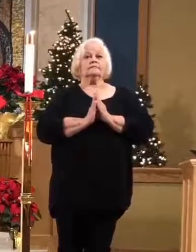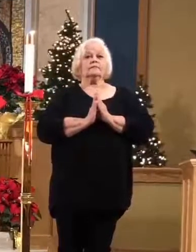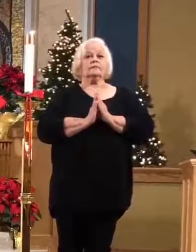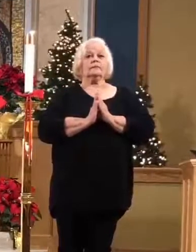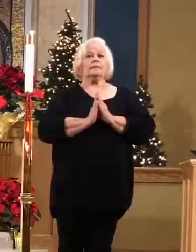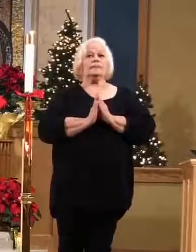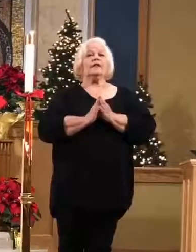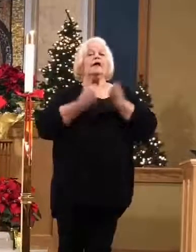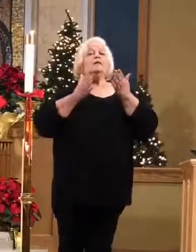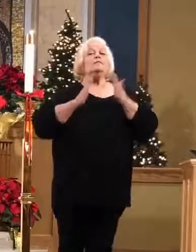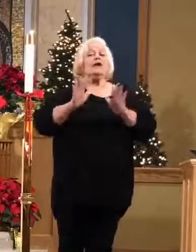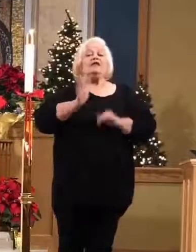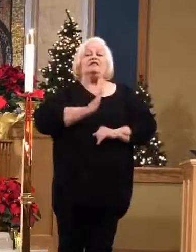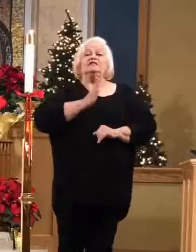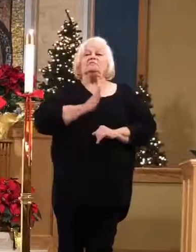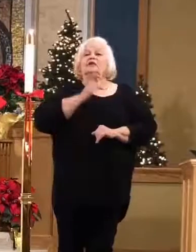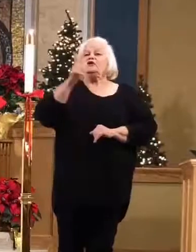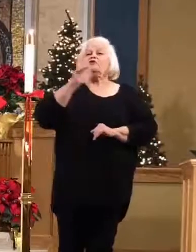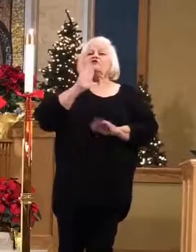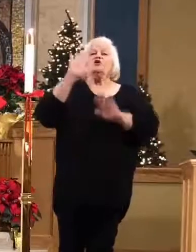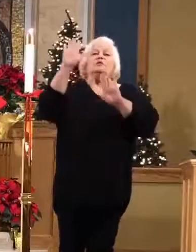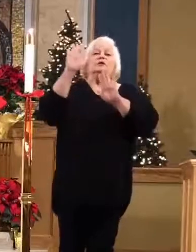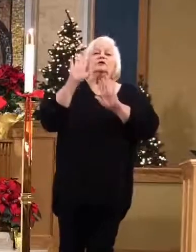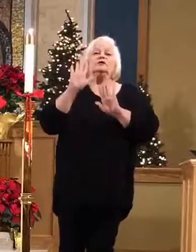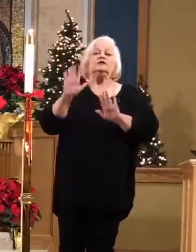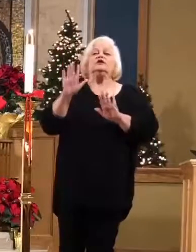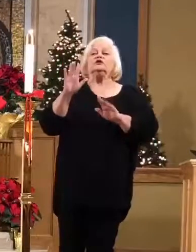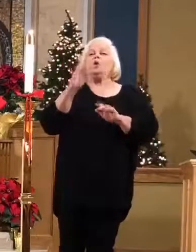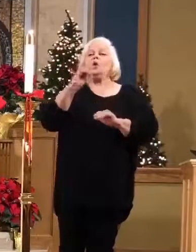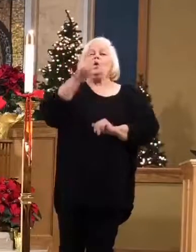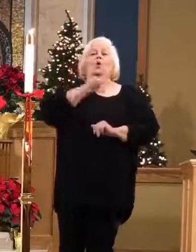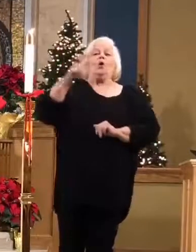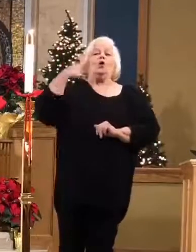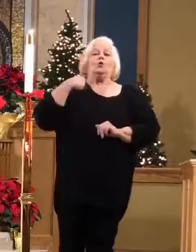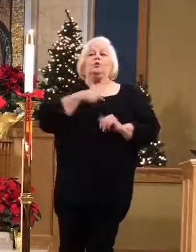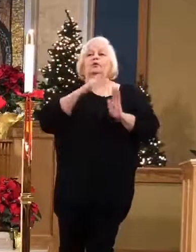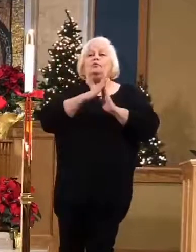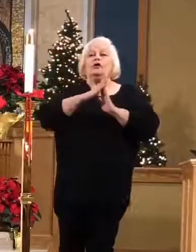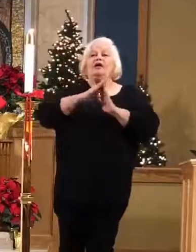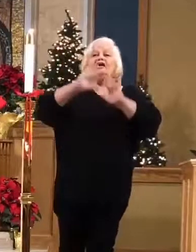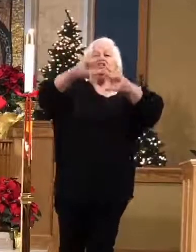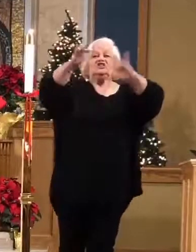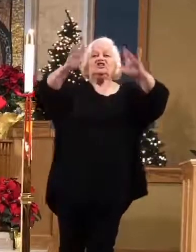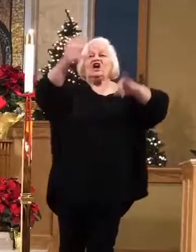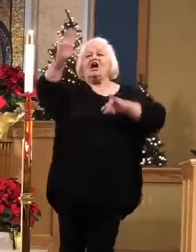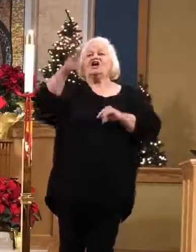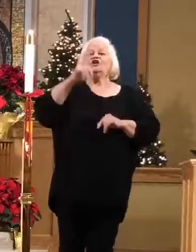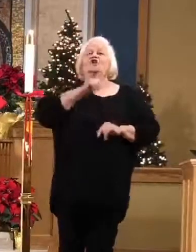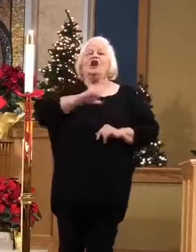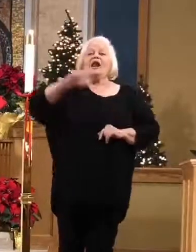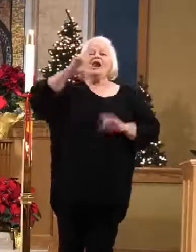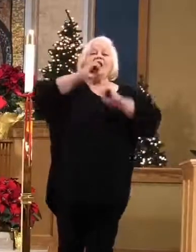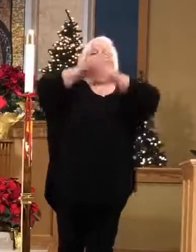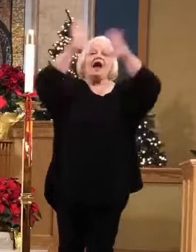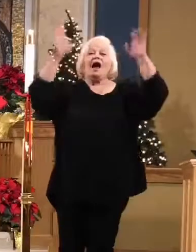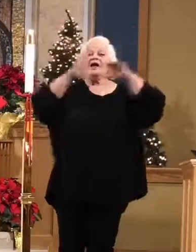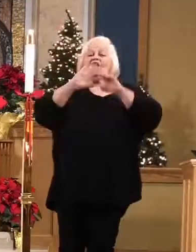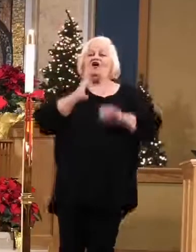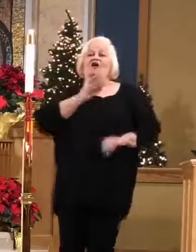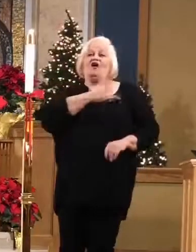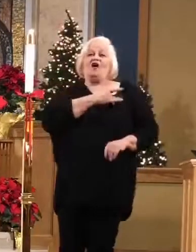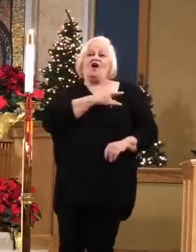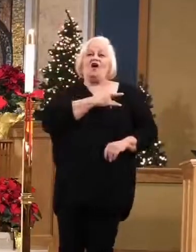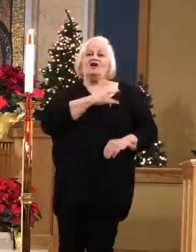May the splendor of your majesty, O Lord, we pray, shed its light upon our hearts, that we may